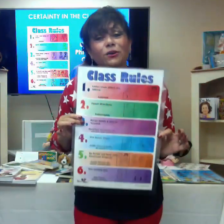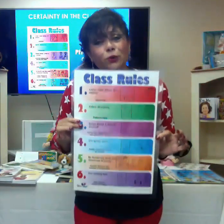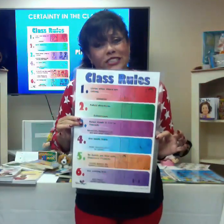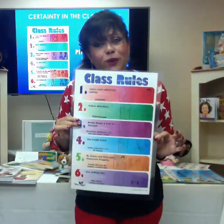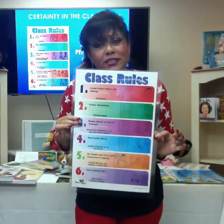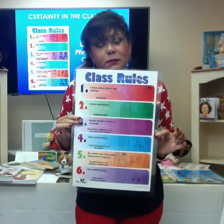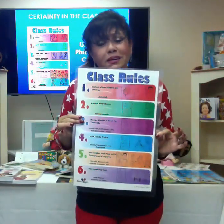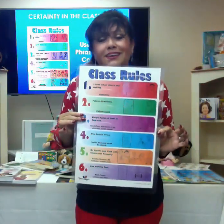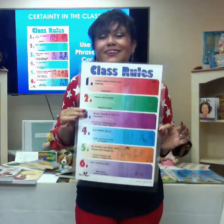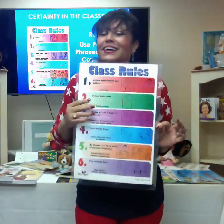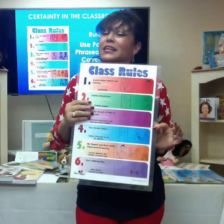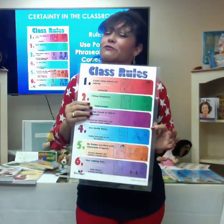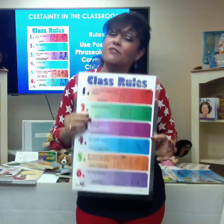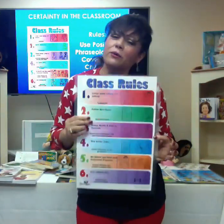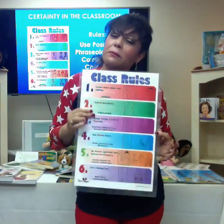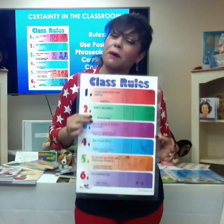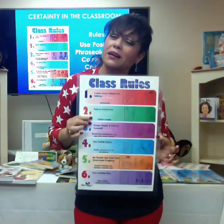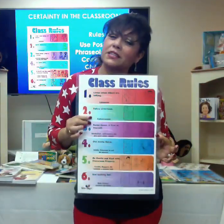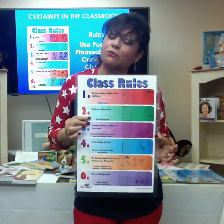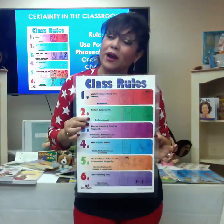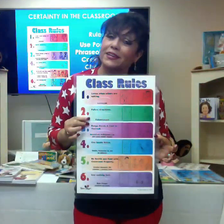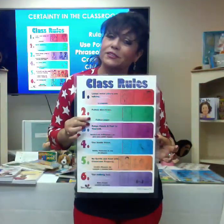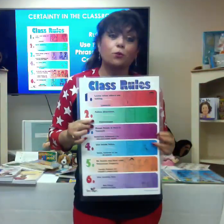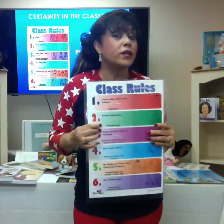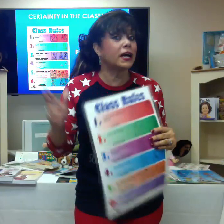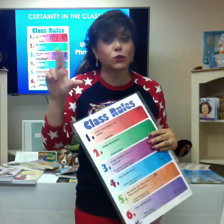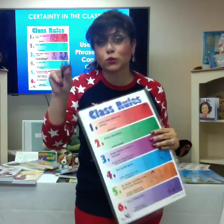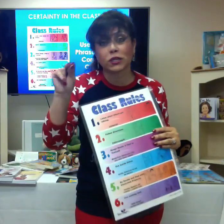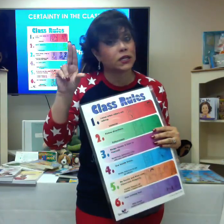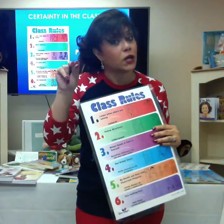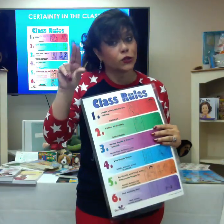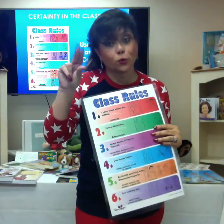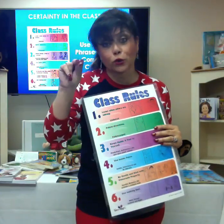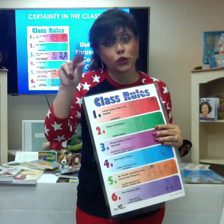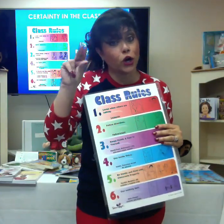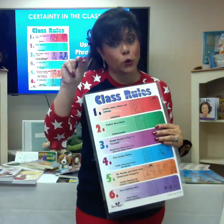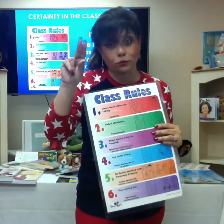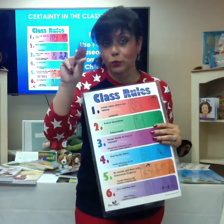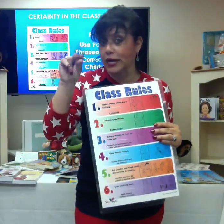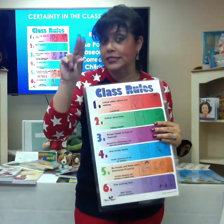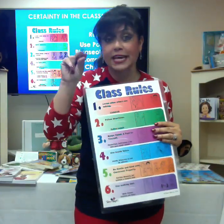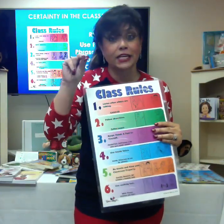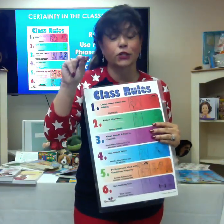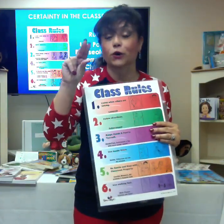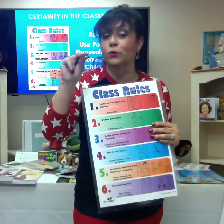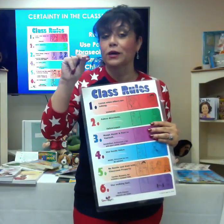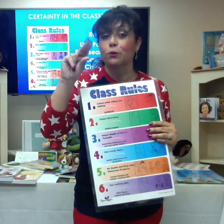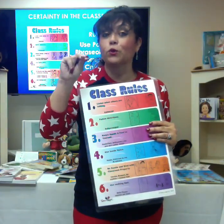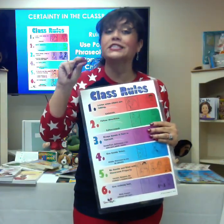how to redirect them in a very positive way. So we're not using the word no. We're not saying no. We're